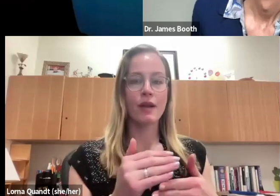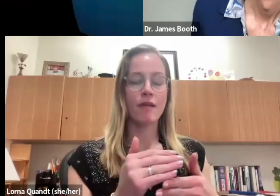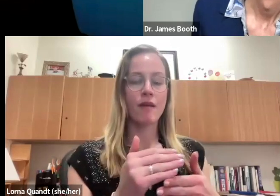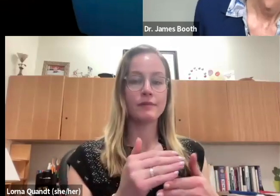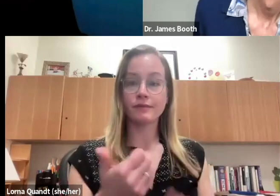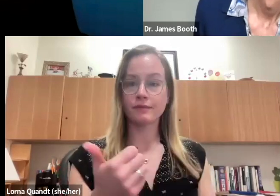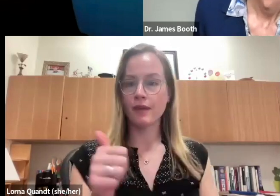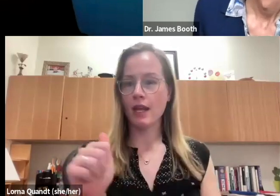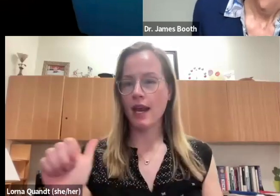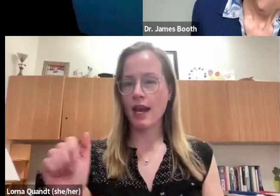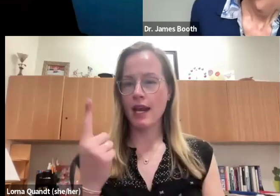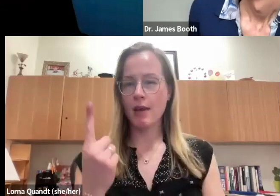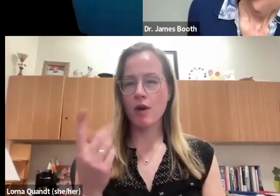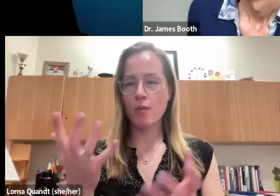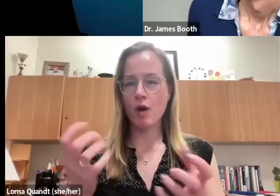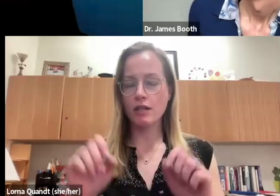Thank you so much.